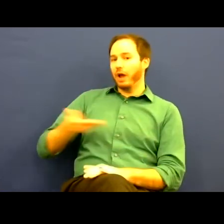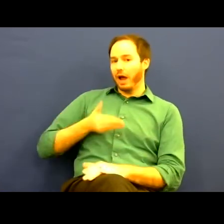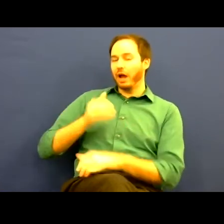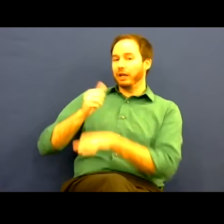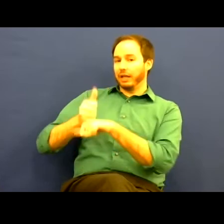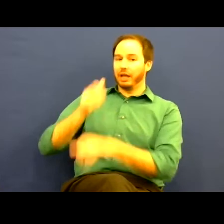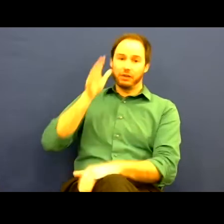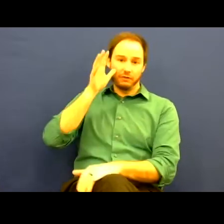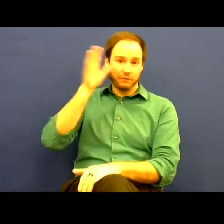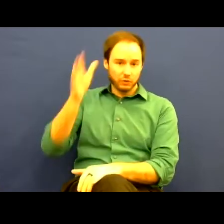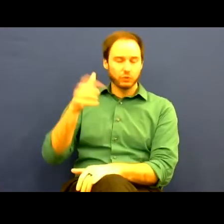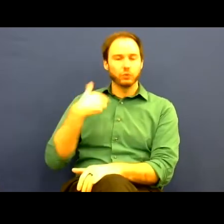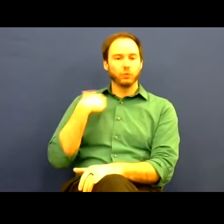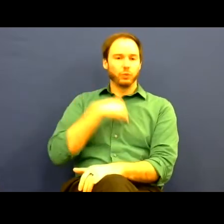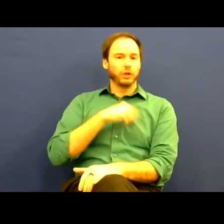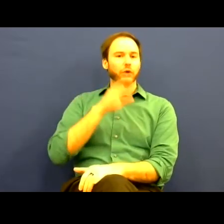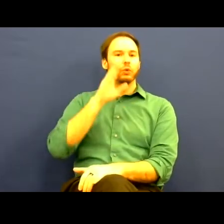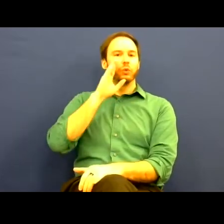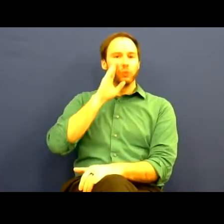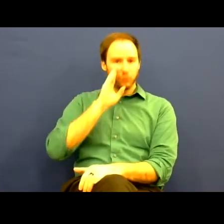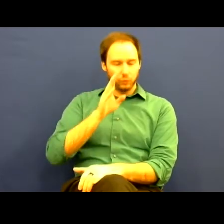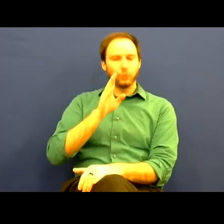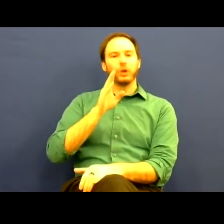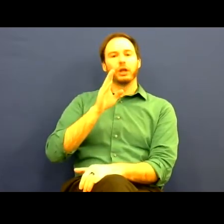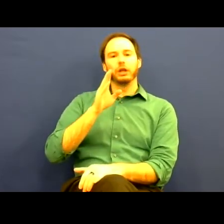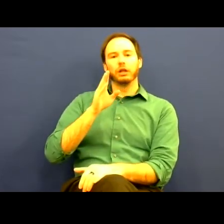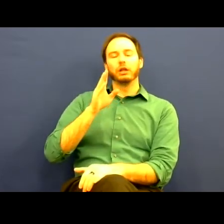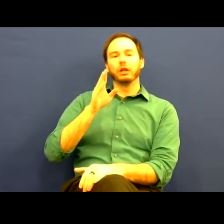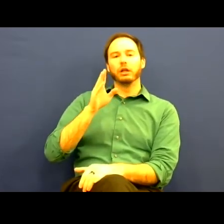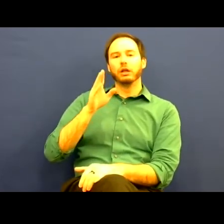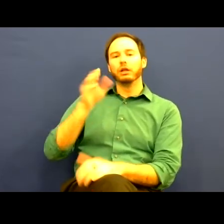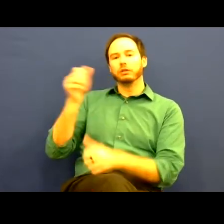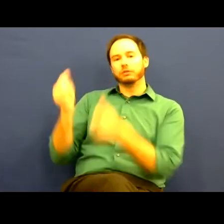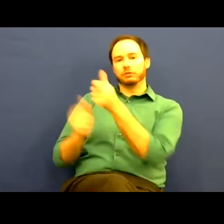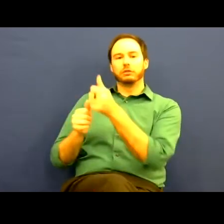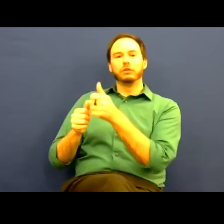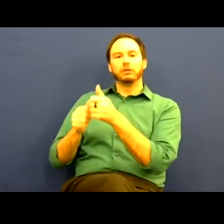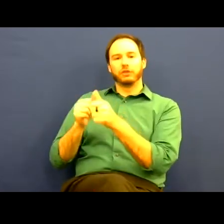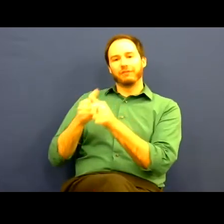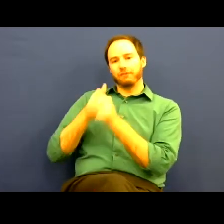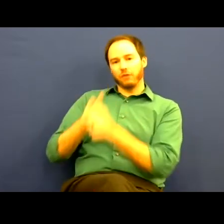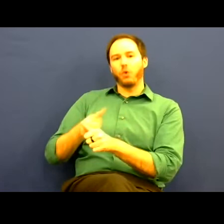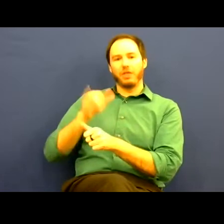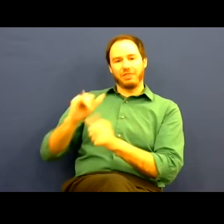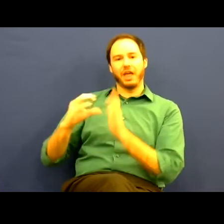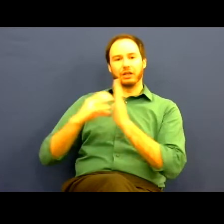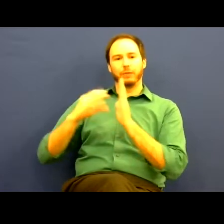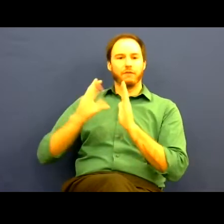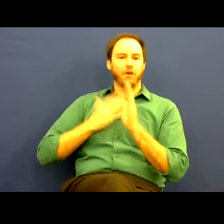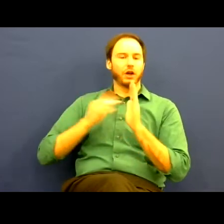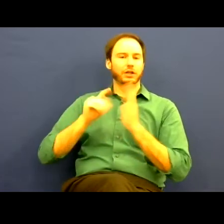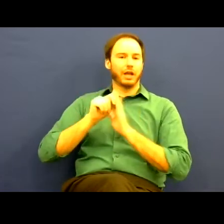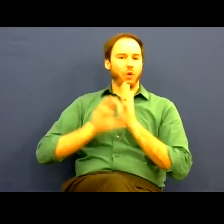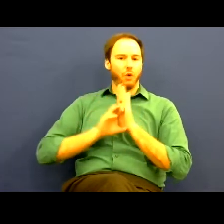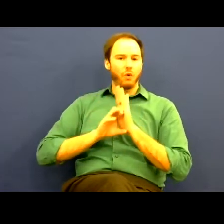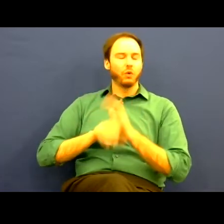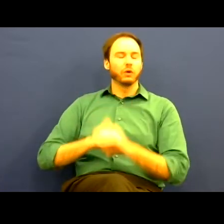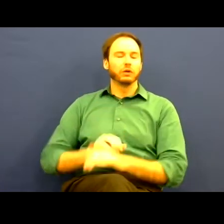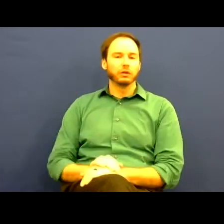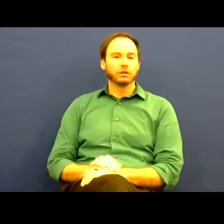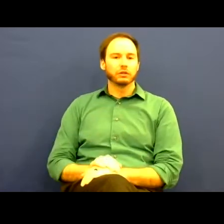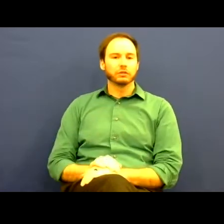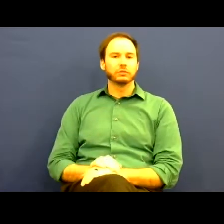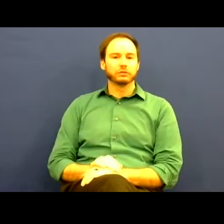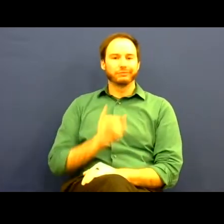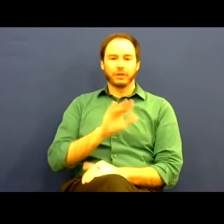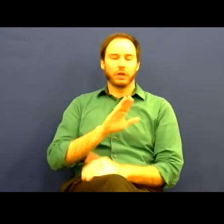in the future, we will also name them dog control officer, and therefore they can enforce this chapter. Again, that's